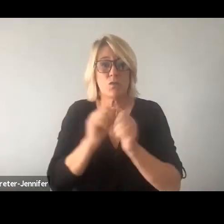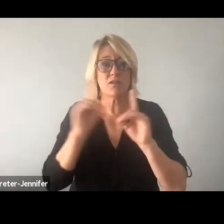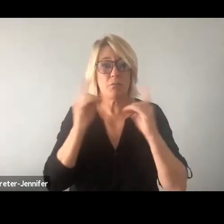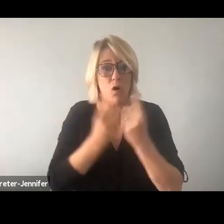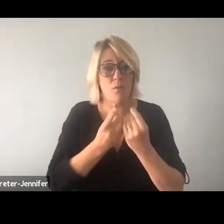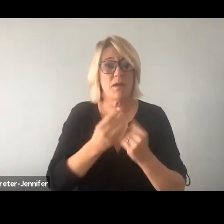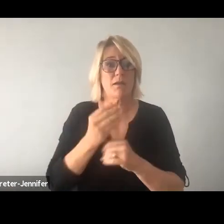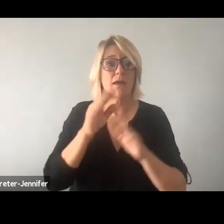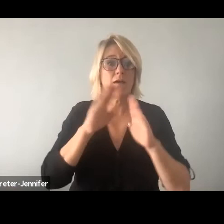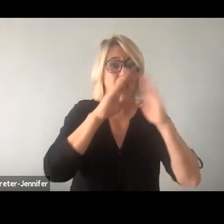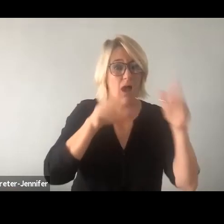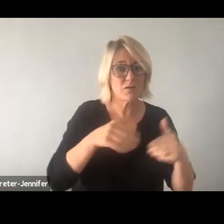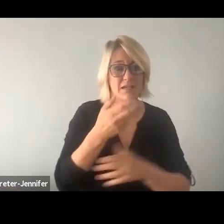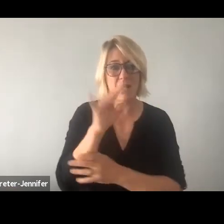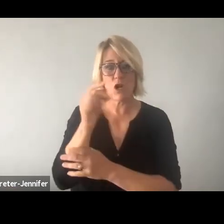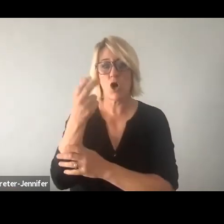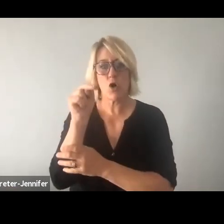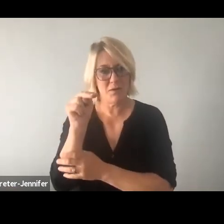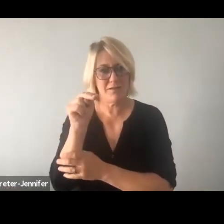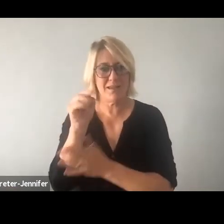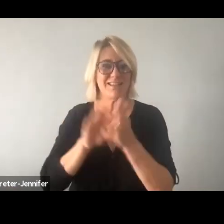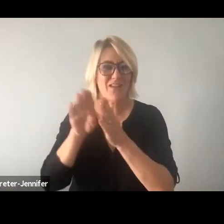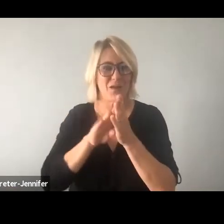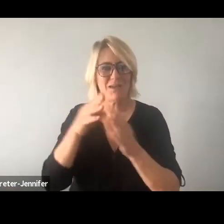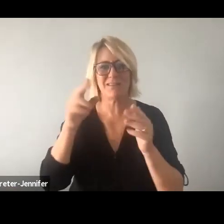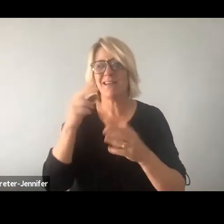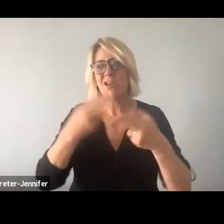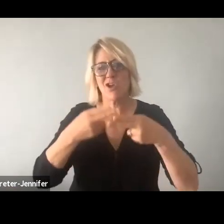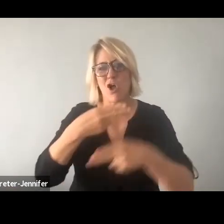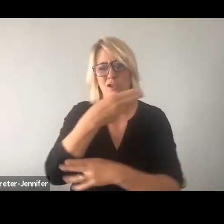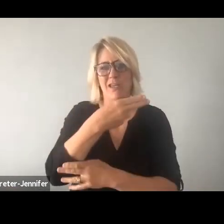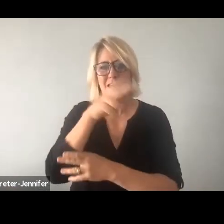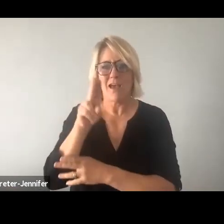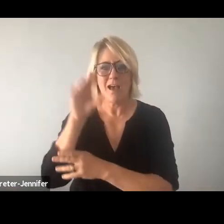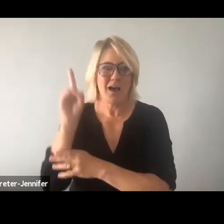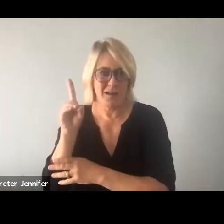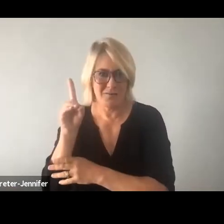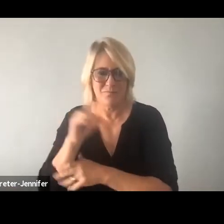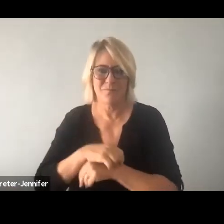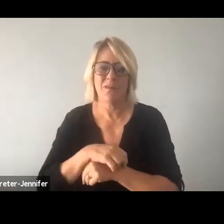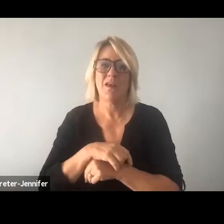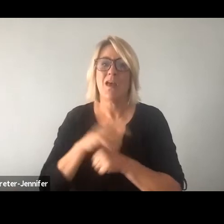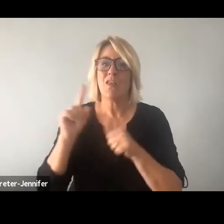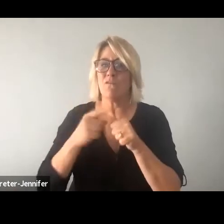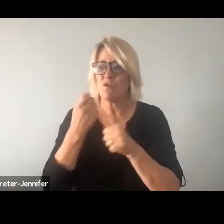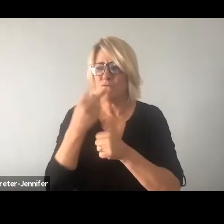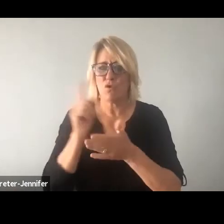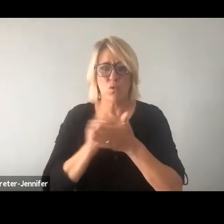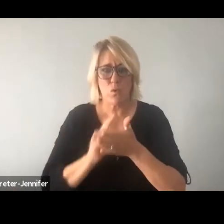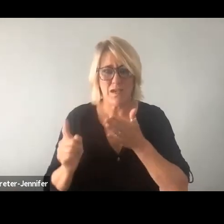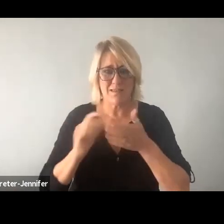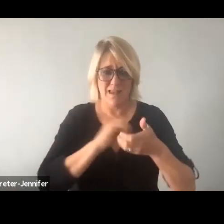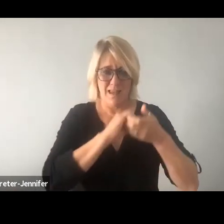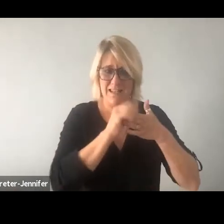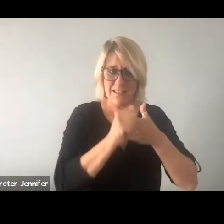Housing and Urban Development, or HUD. Within the first few weeks of the administration, leadership from ACL and